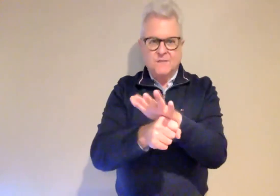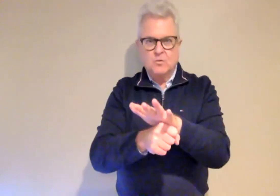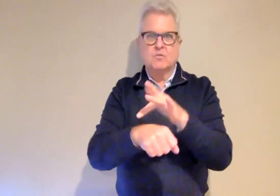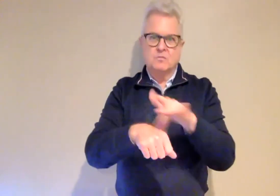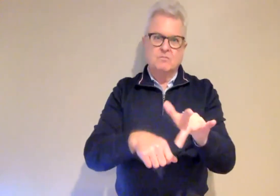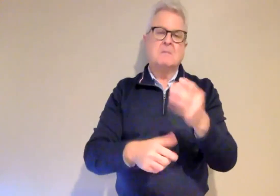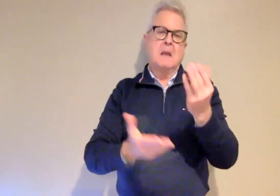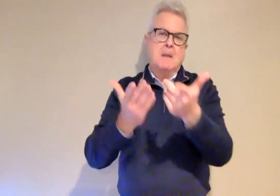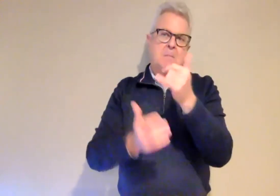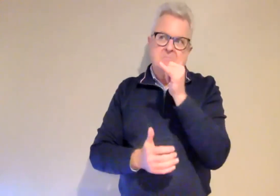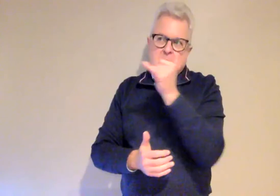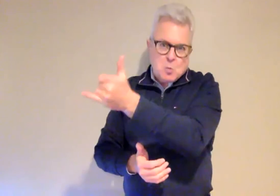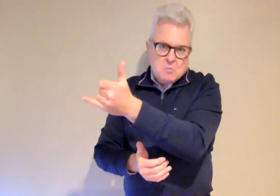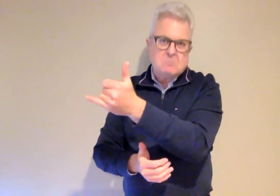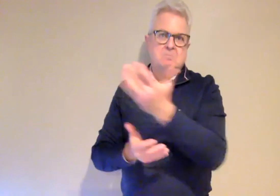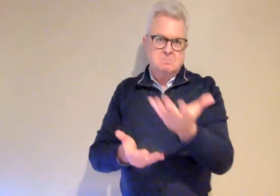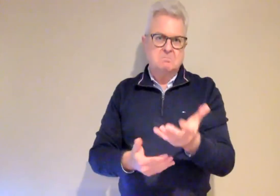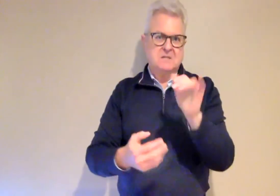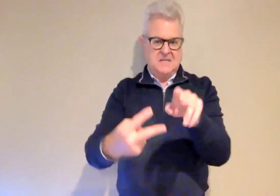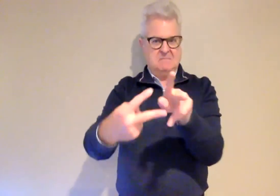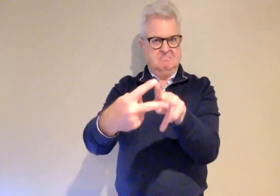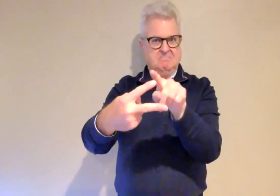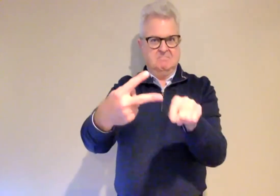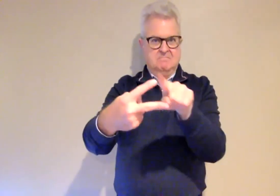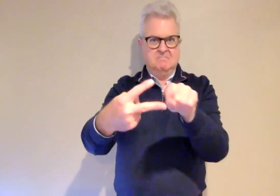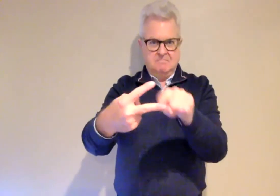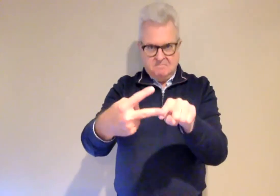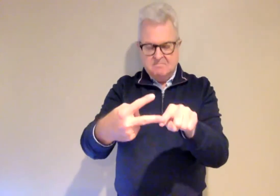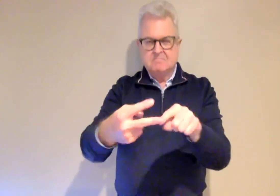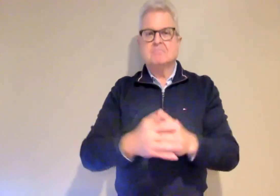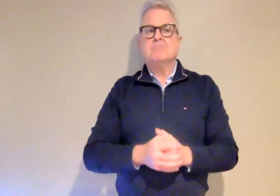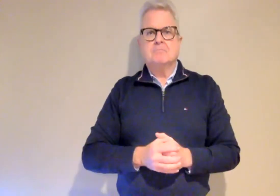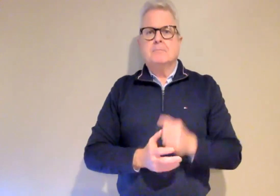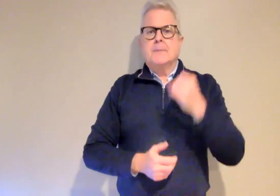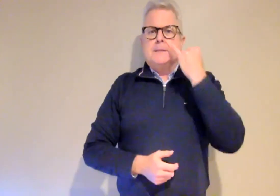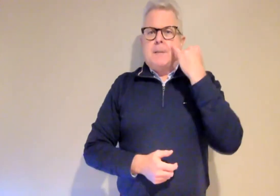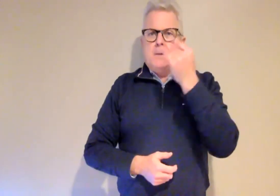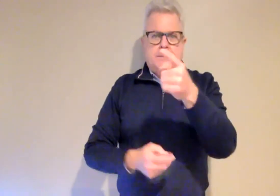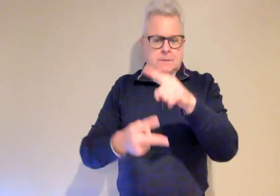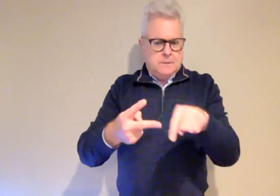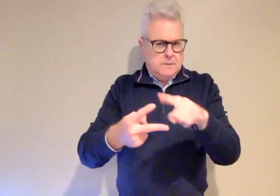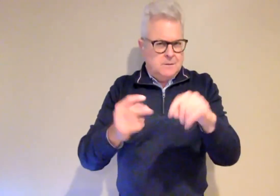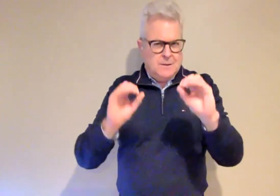that are there for you to go, whether there's a vacancy or not as well. So those are the two websites and two apps that you could